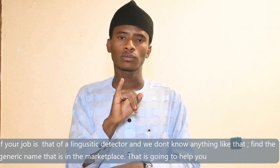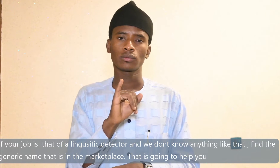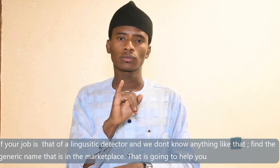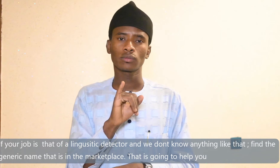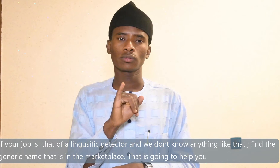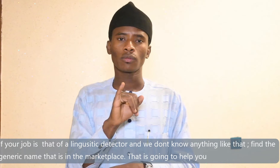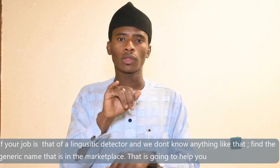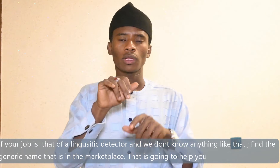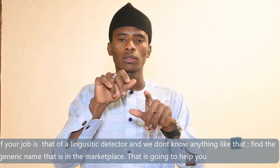linguistic